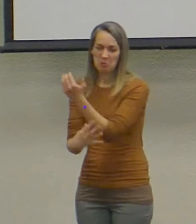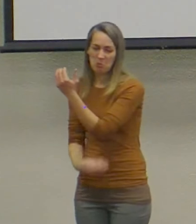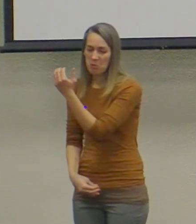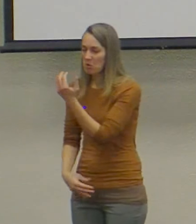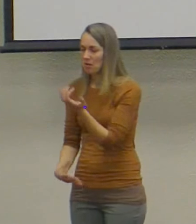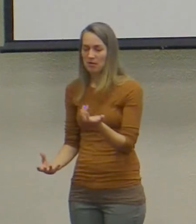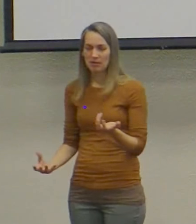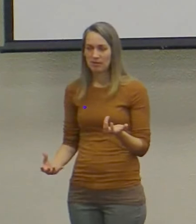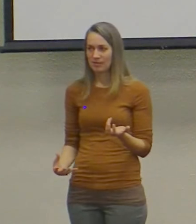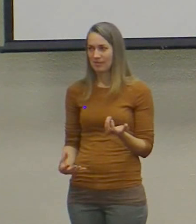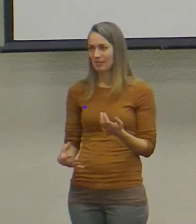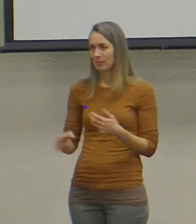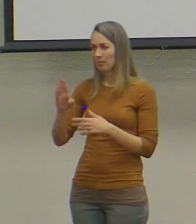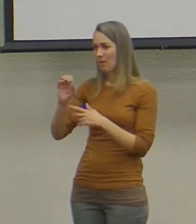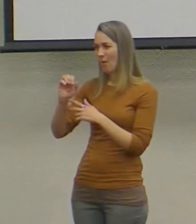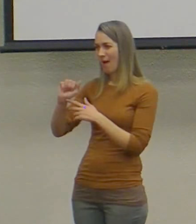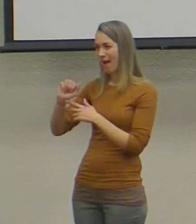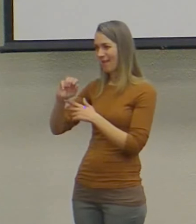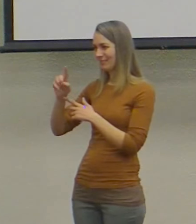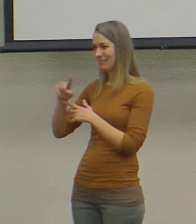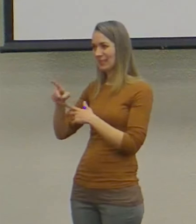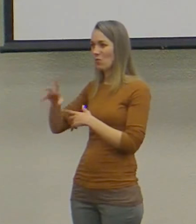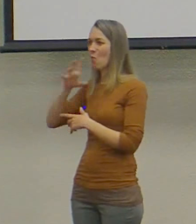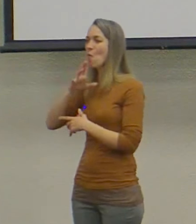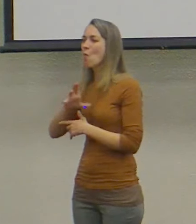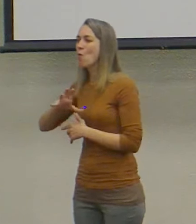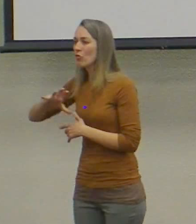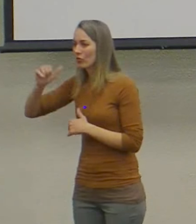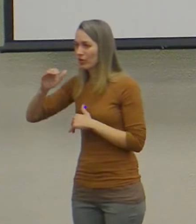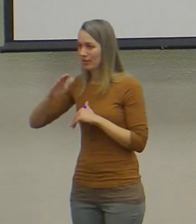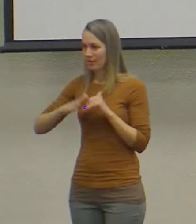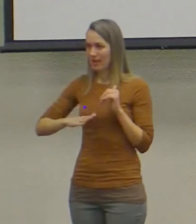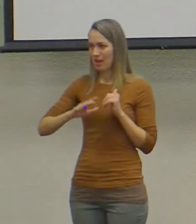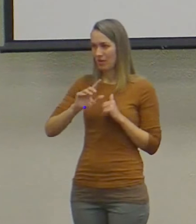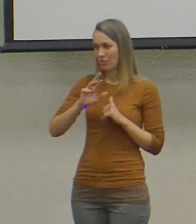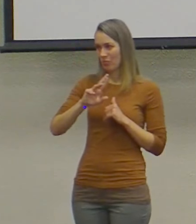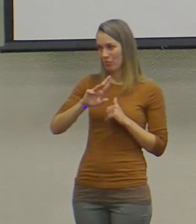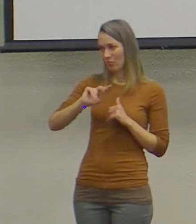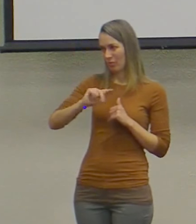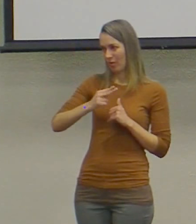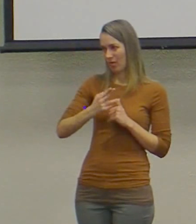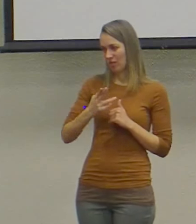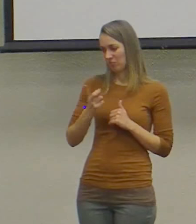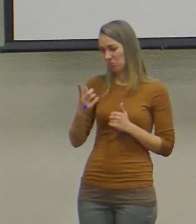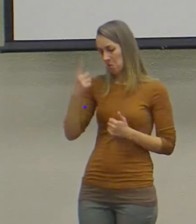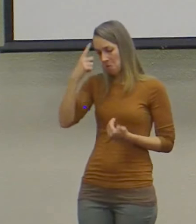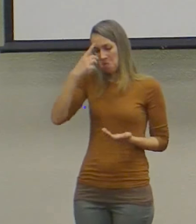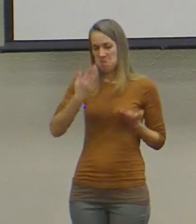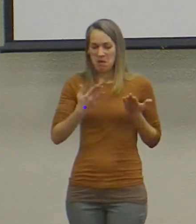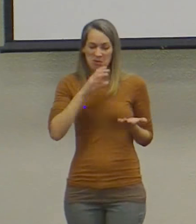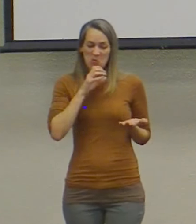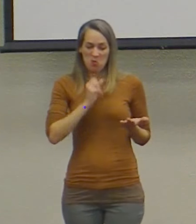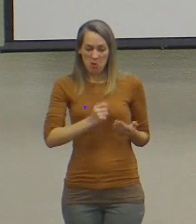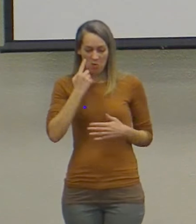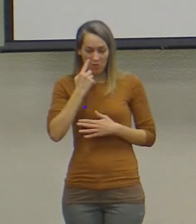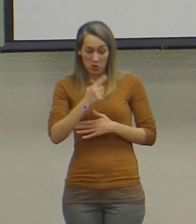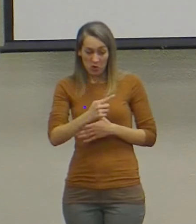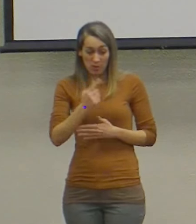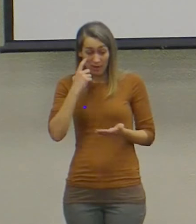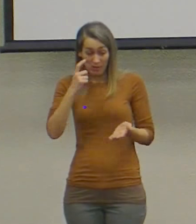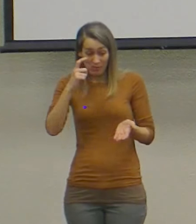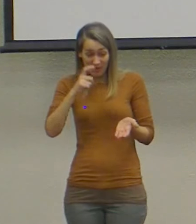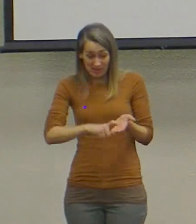Ruth, and he realizes he may not have a shot. He's somehow, too old for her. Recognizes all